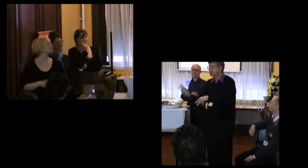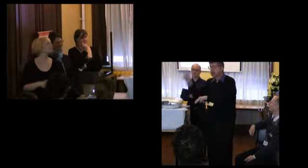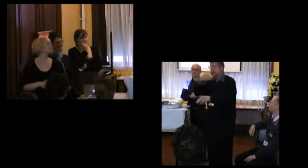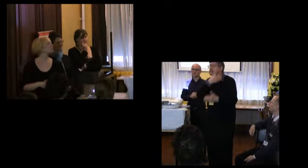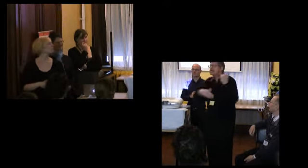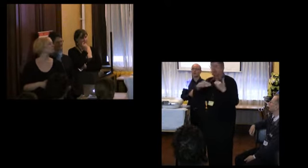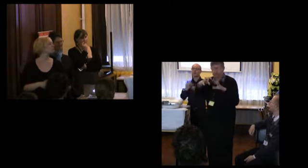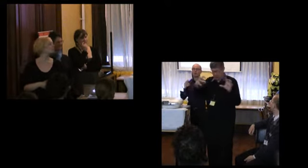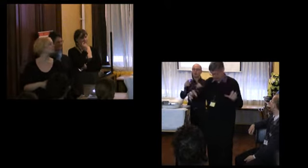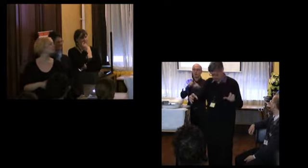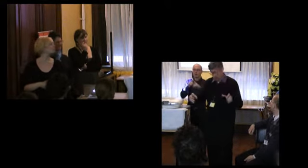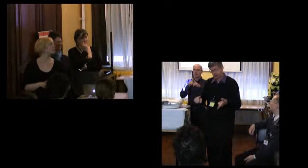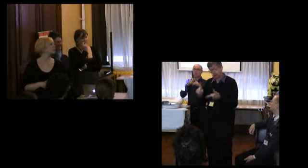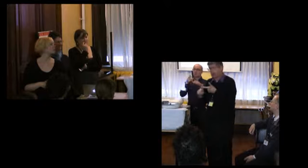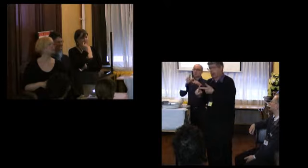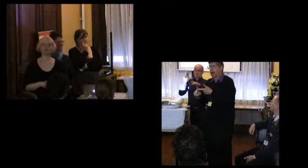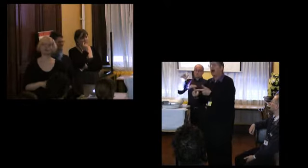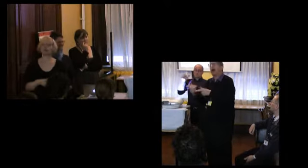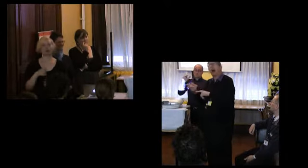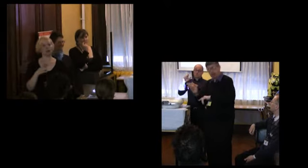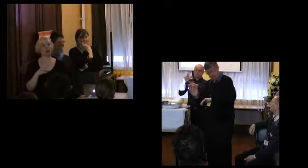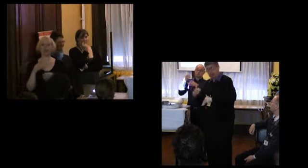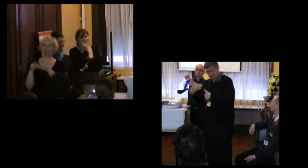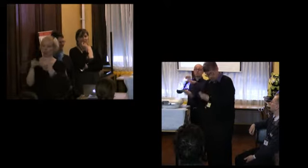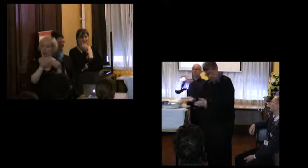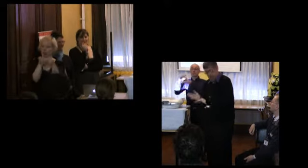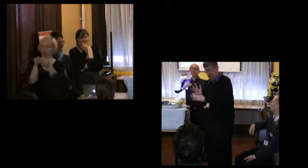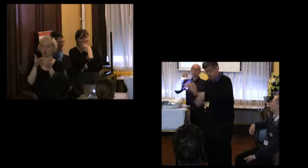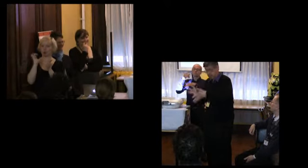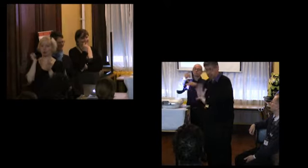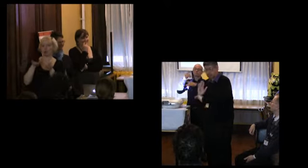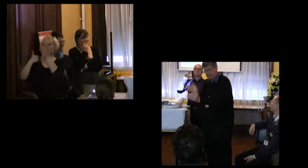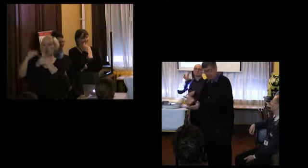I will also be a guide for Historic Royal Palaces